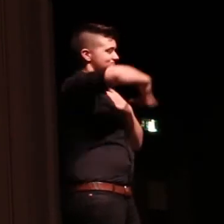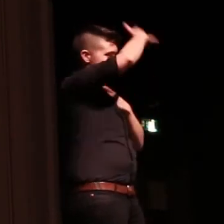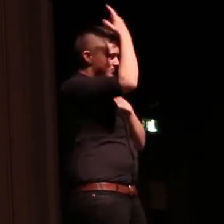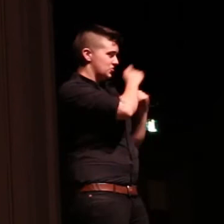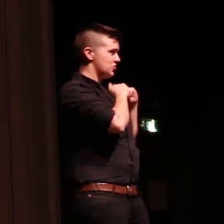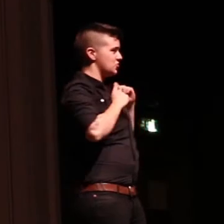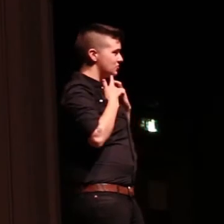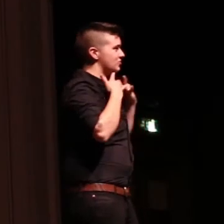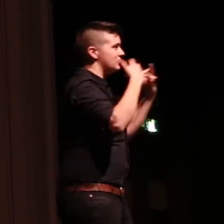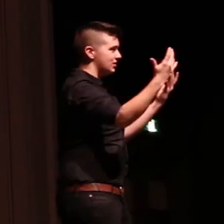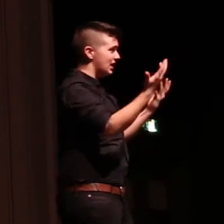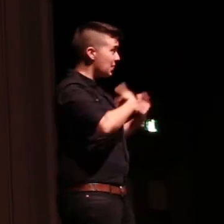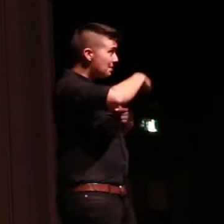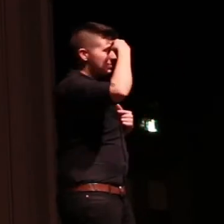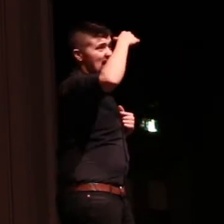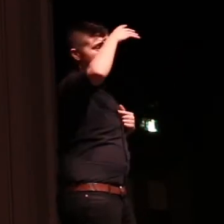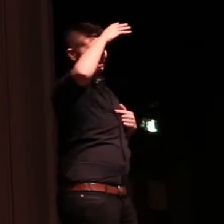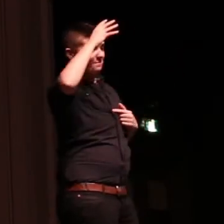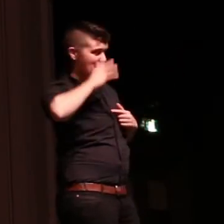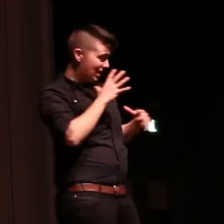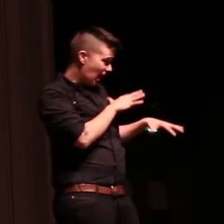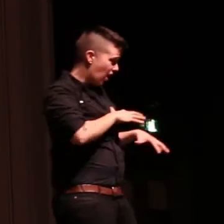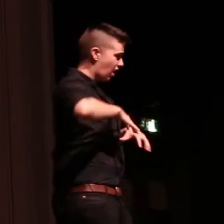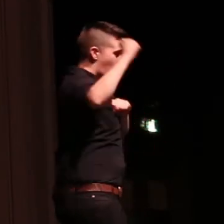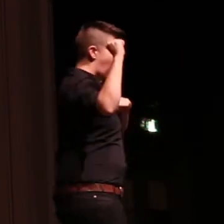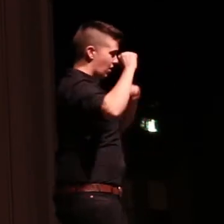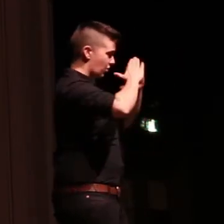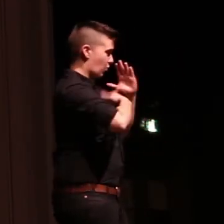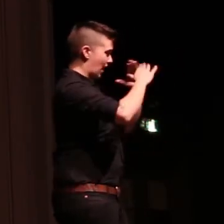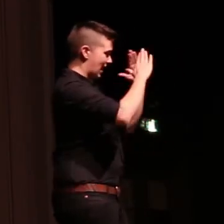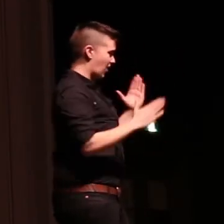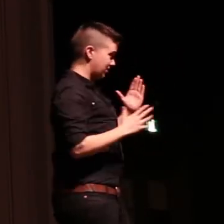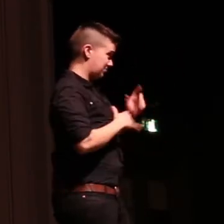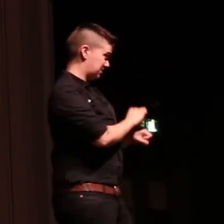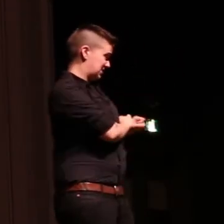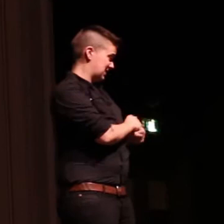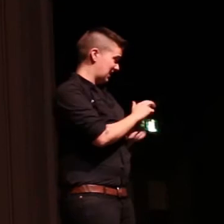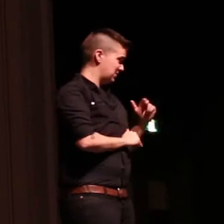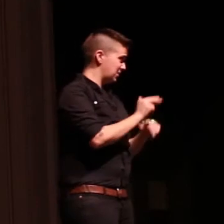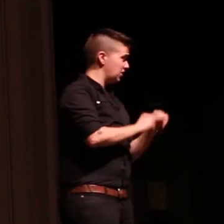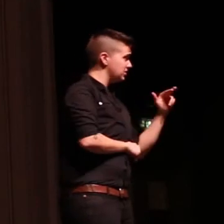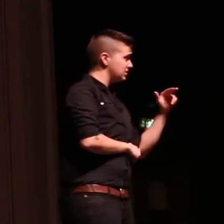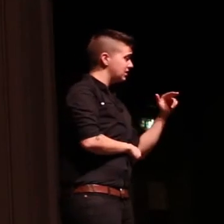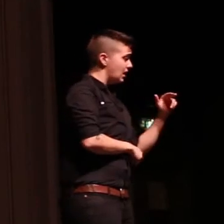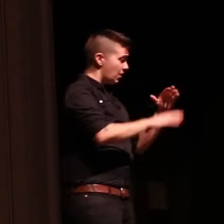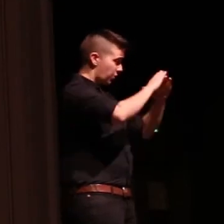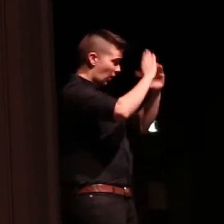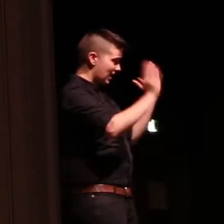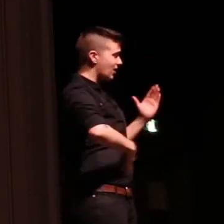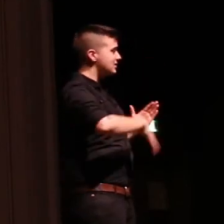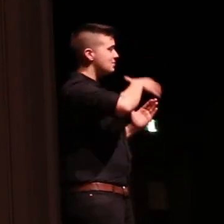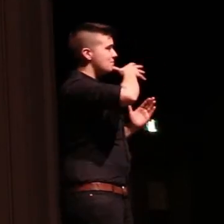star-spangled broken loop. A black man runs the White House built by slaves. A black woman runs the White House without cleaning it. A